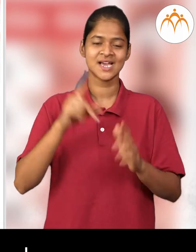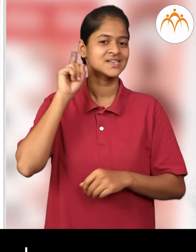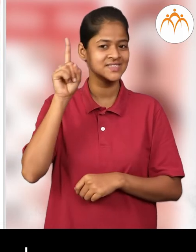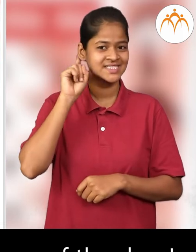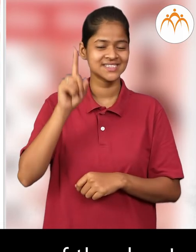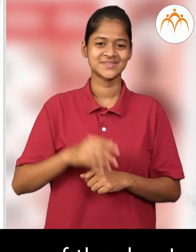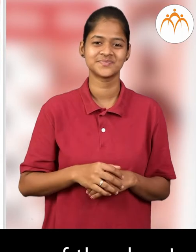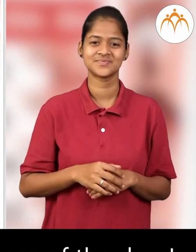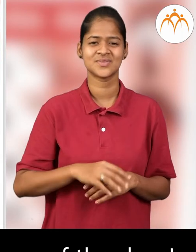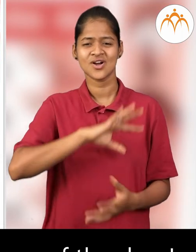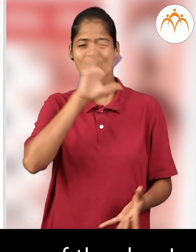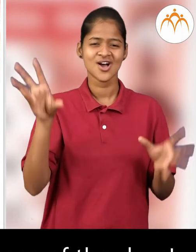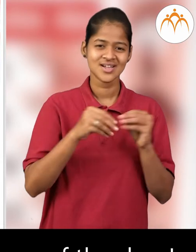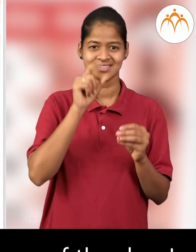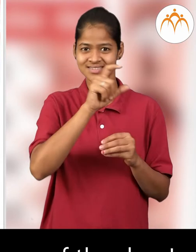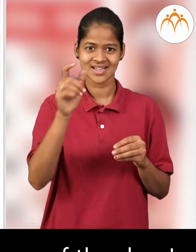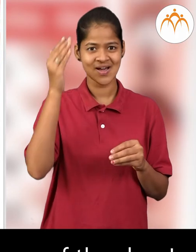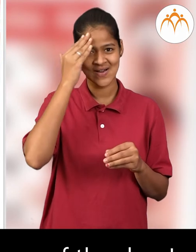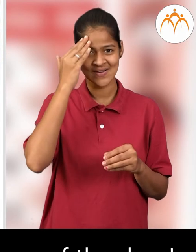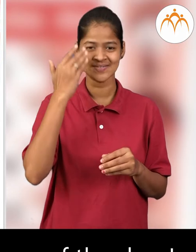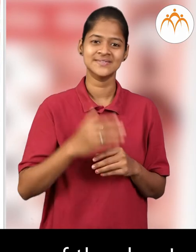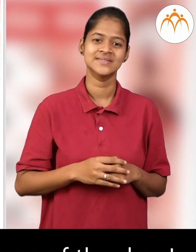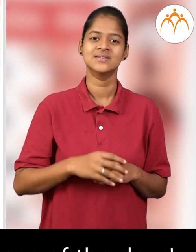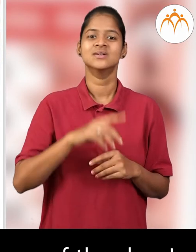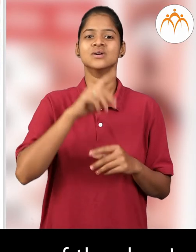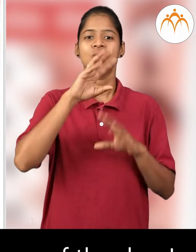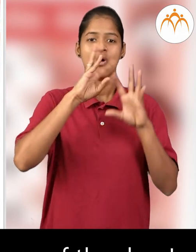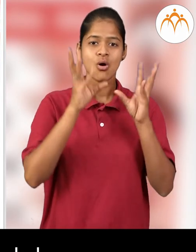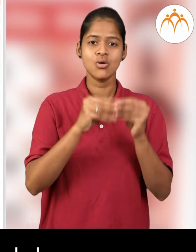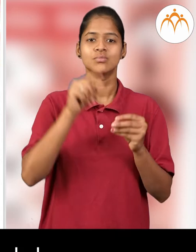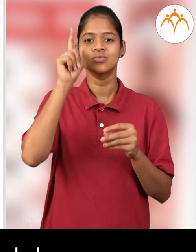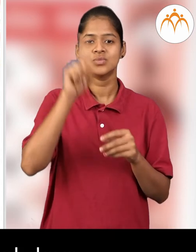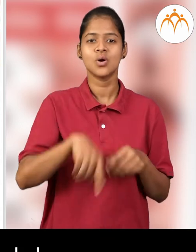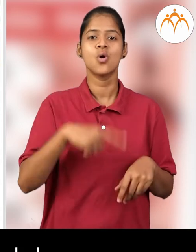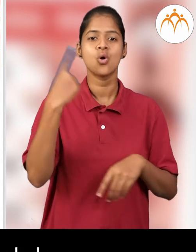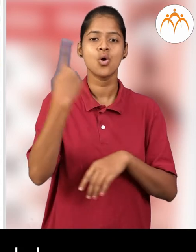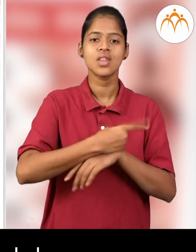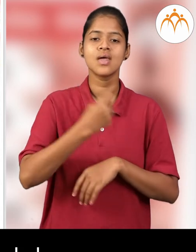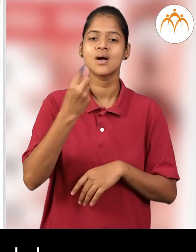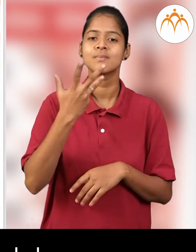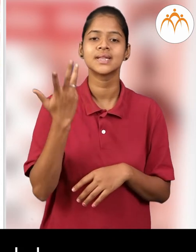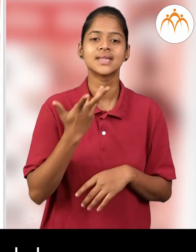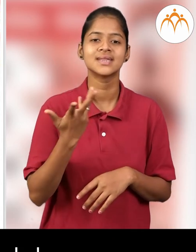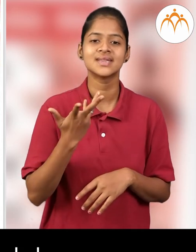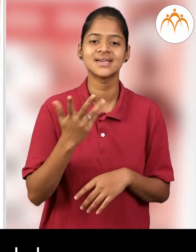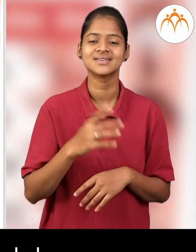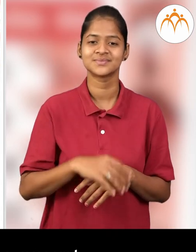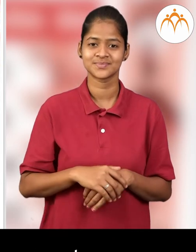You already know the names of the days. So, how many total days do we